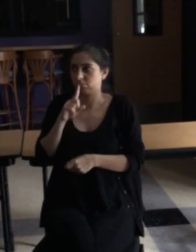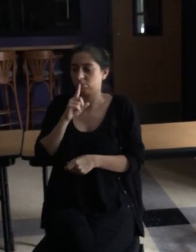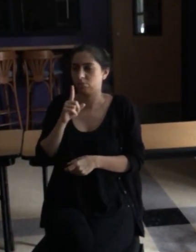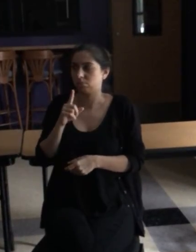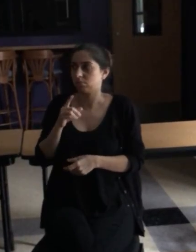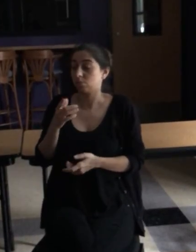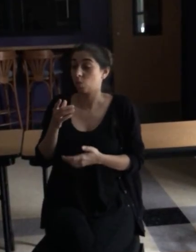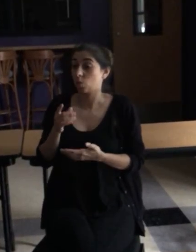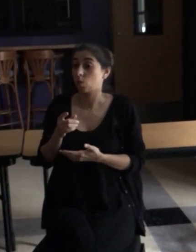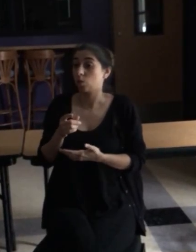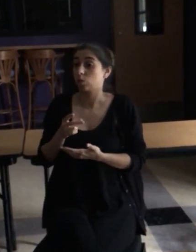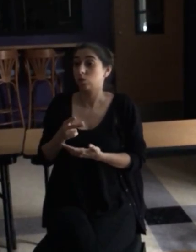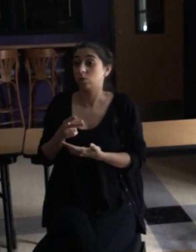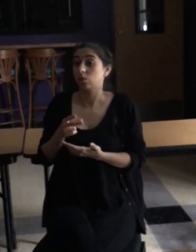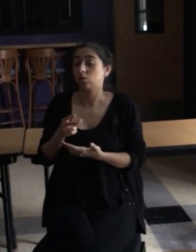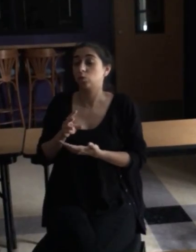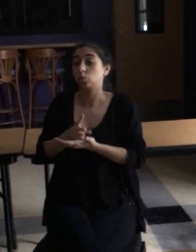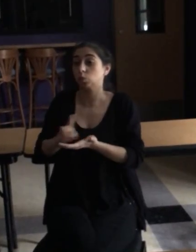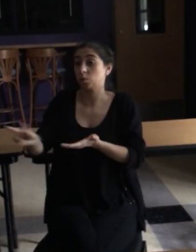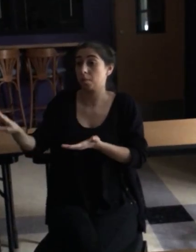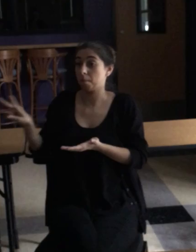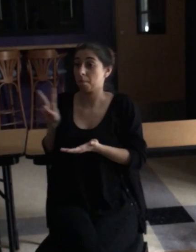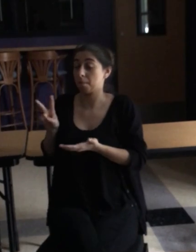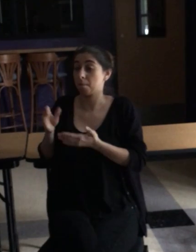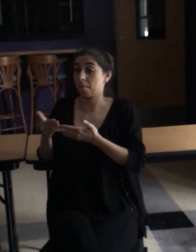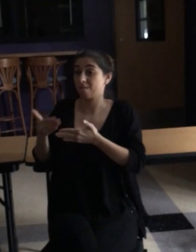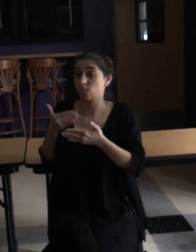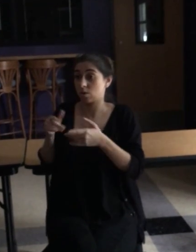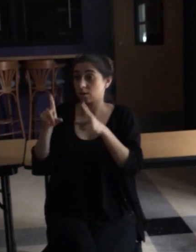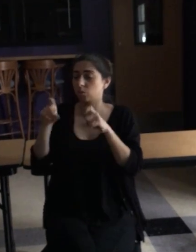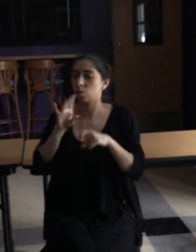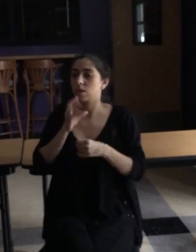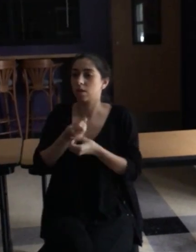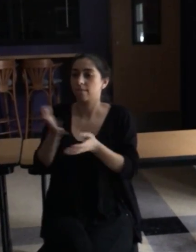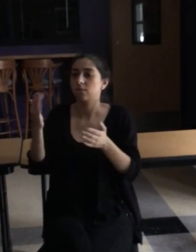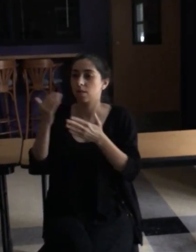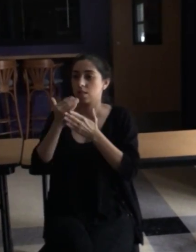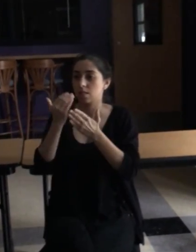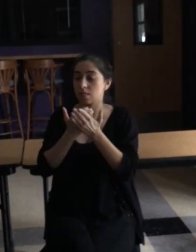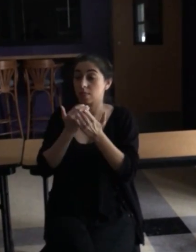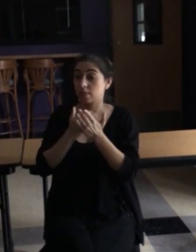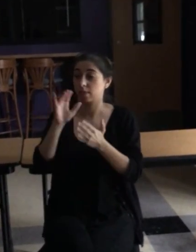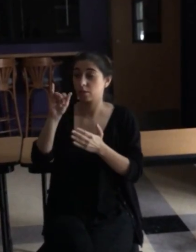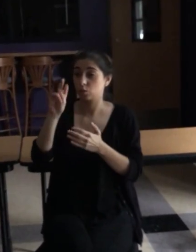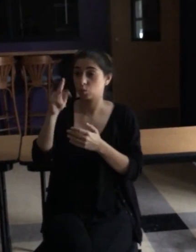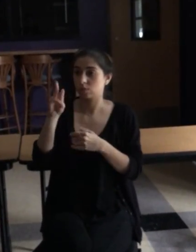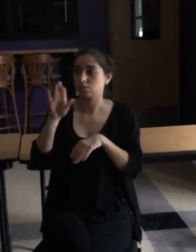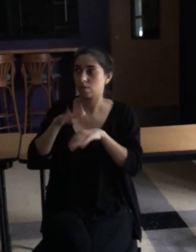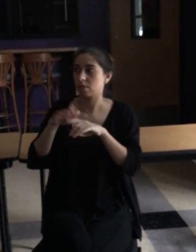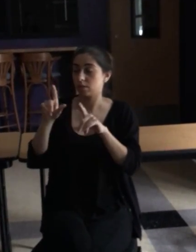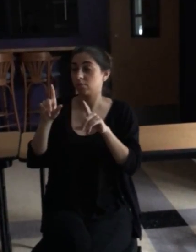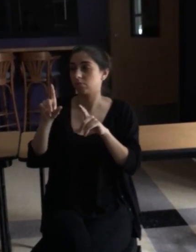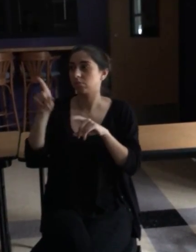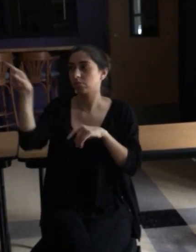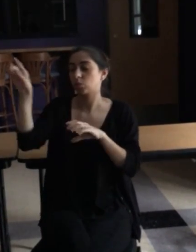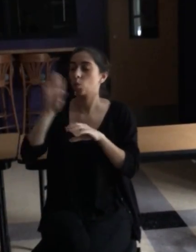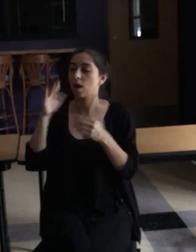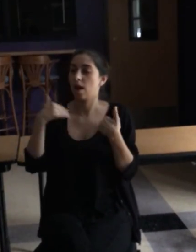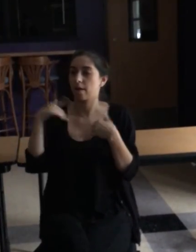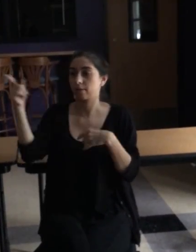week before, I will give you a list of ingredients that I will have in there. And then it's up to you